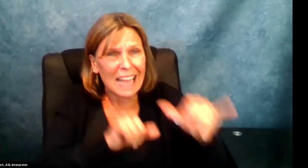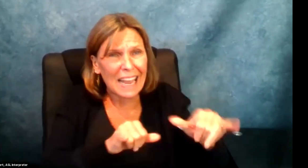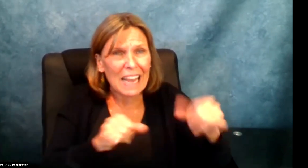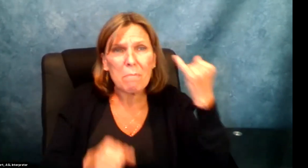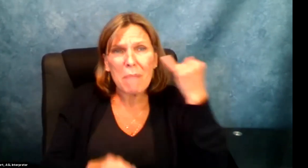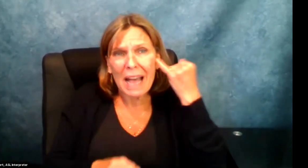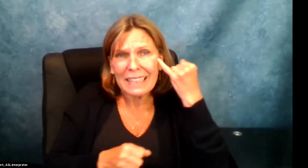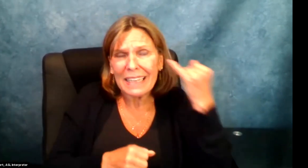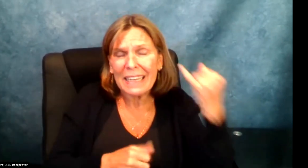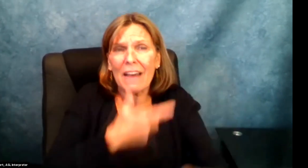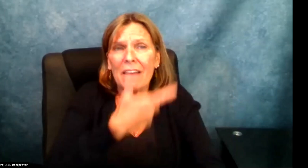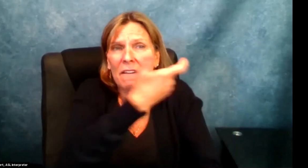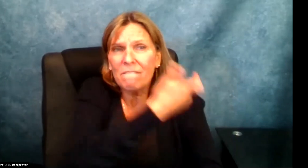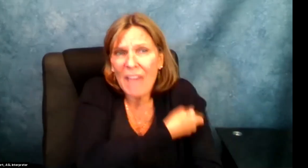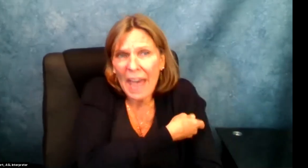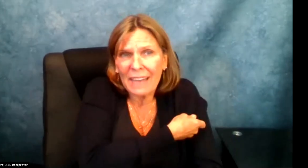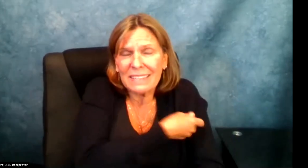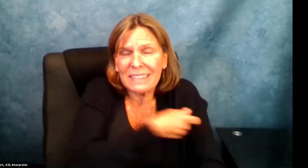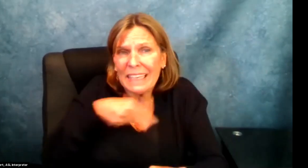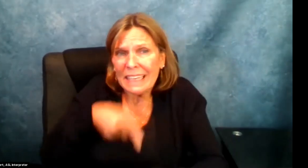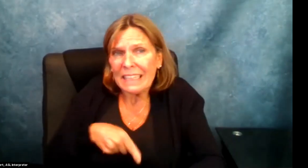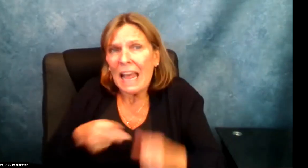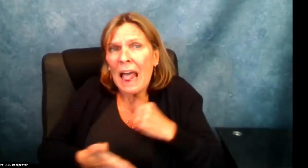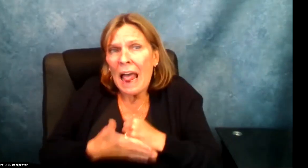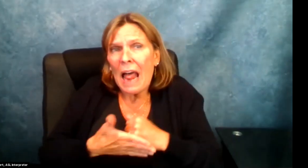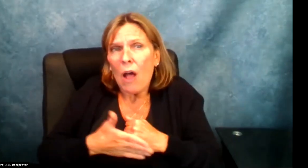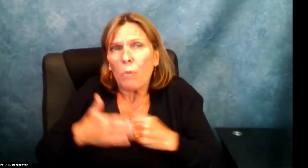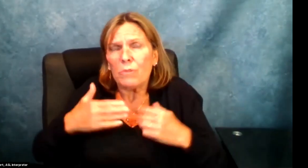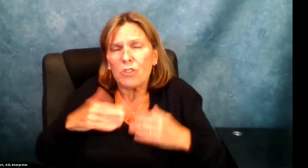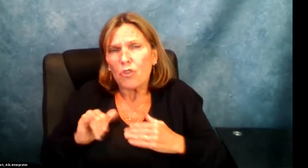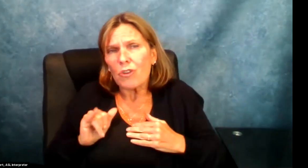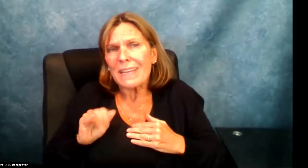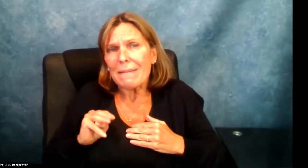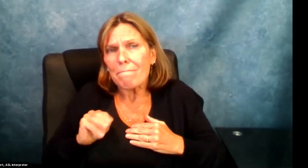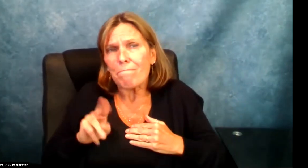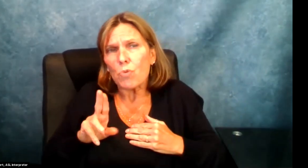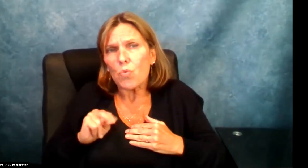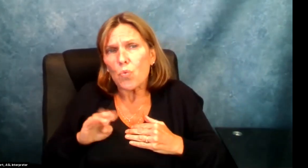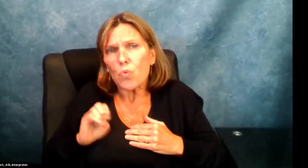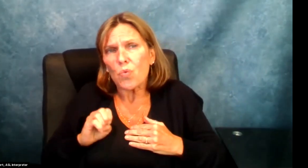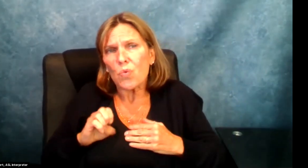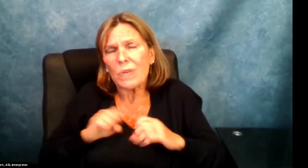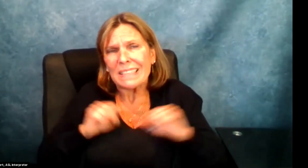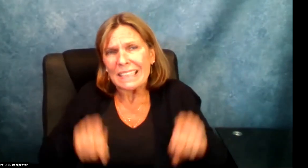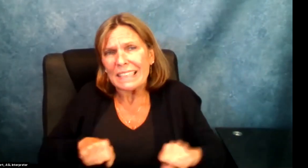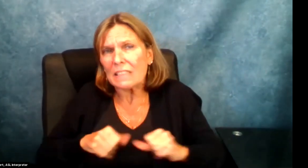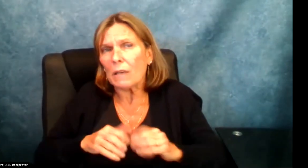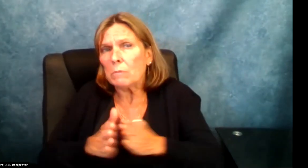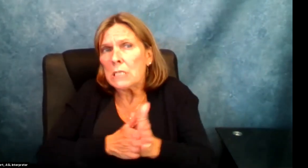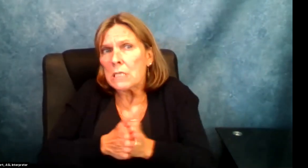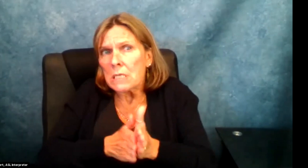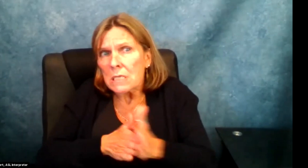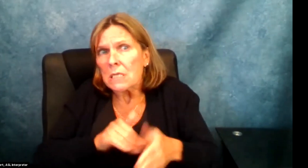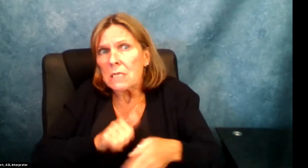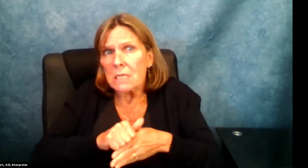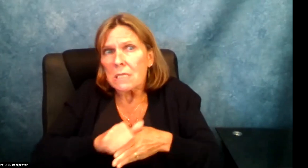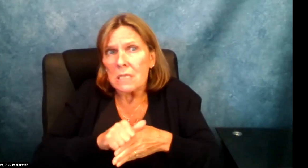your immune system to be totally ready. It has like all the cells ready. And so it's sort of like dropping someone